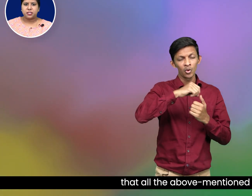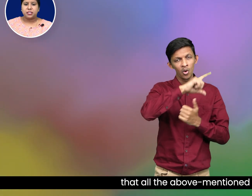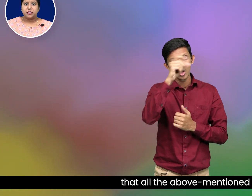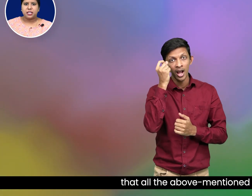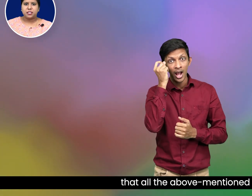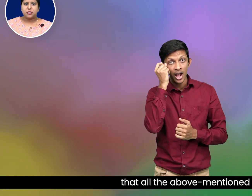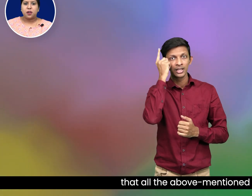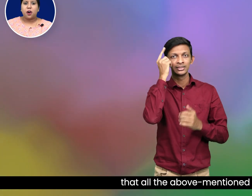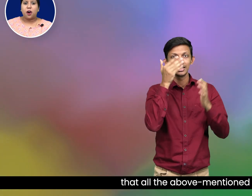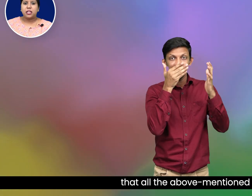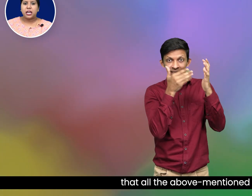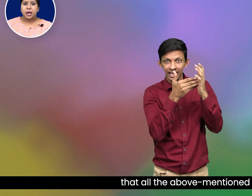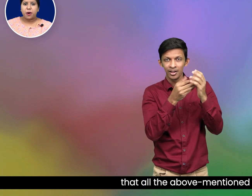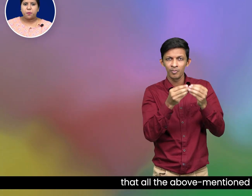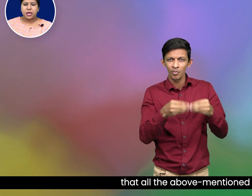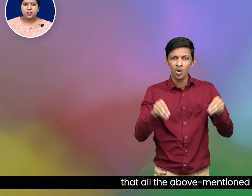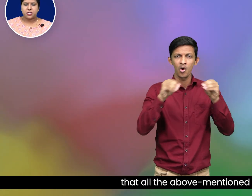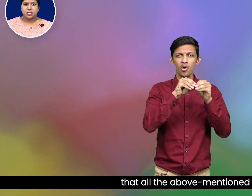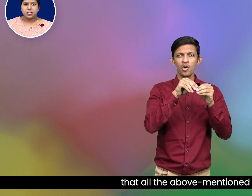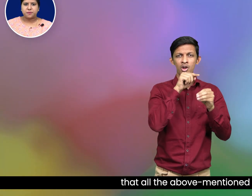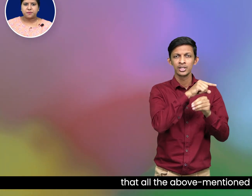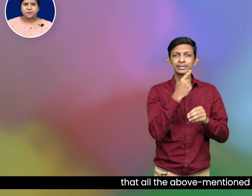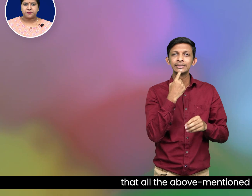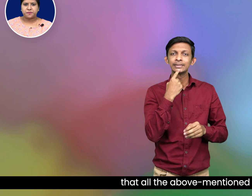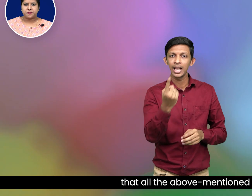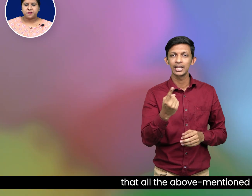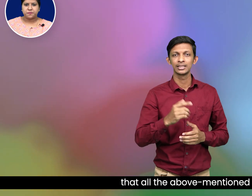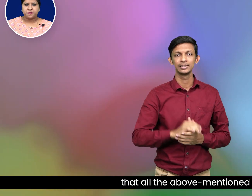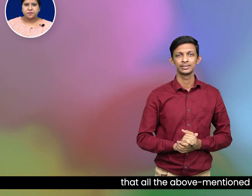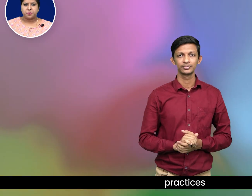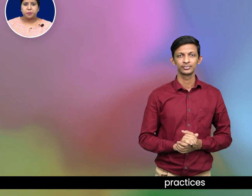understood that all the above mentioned